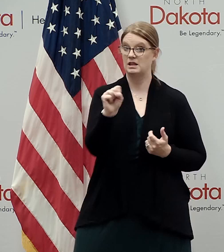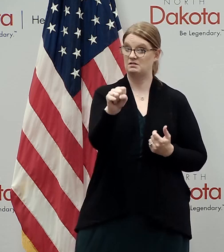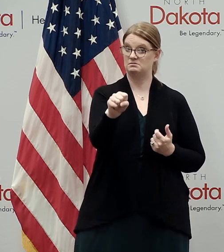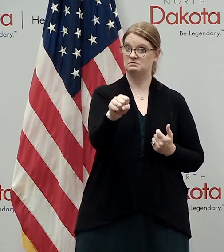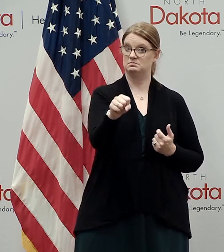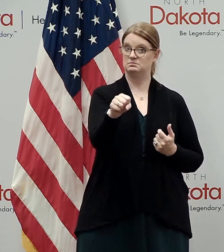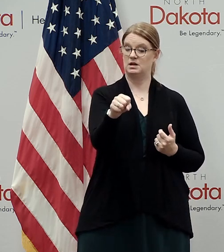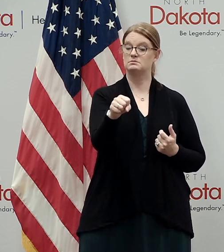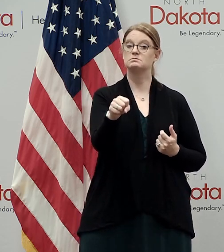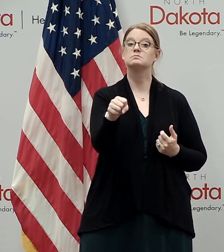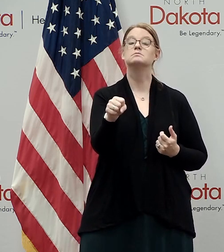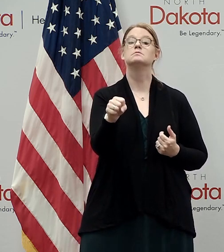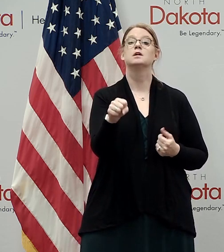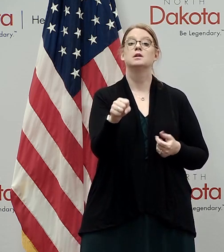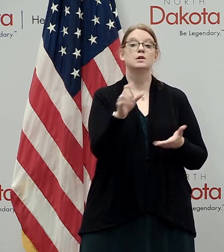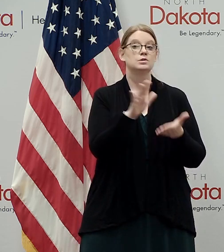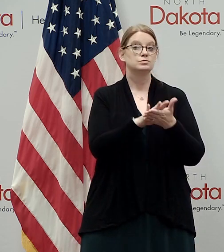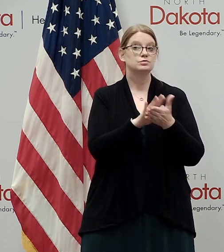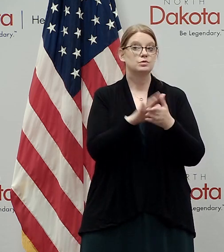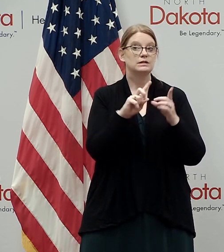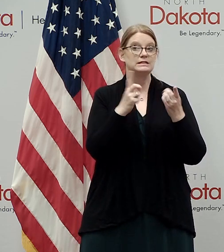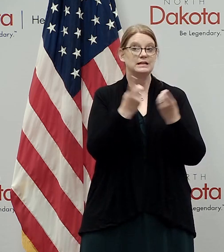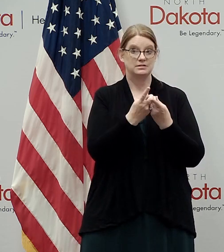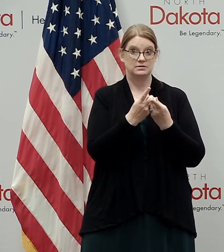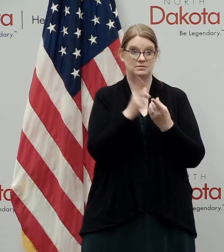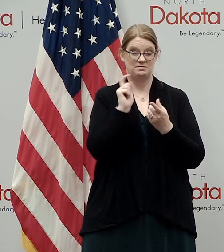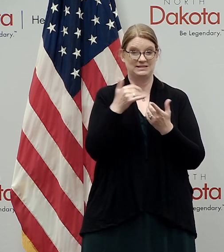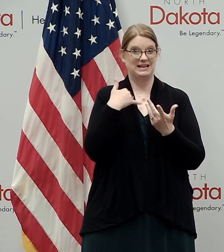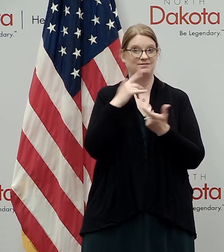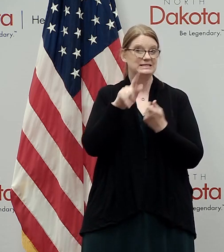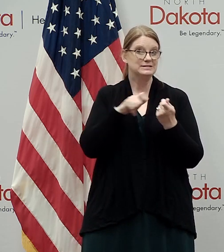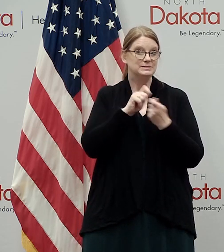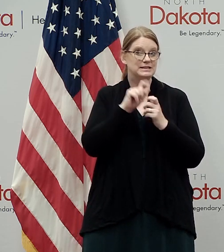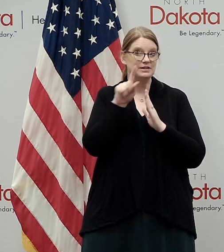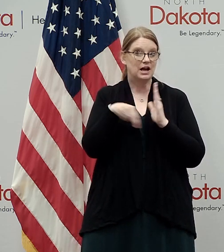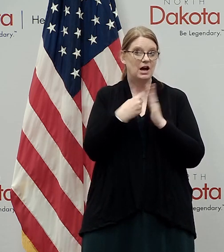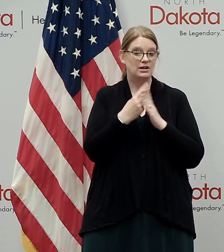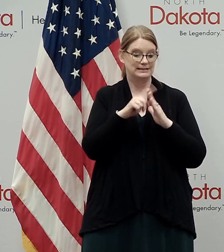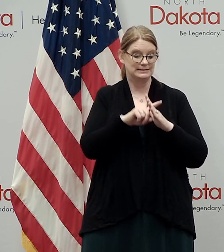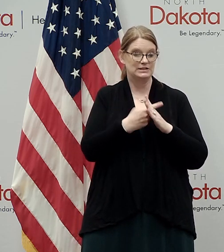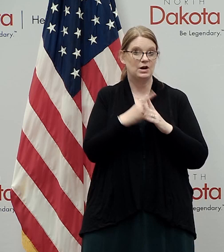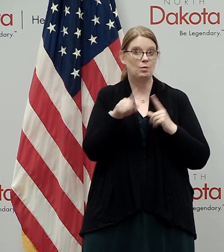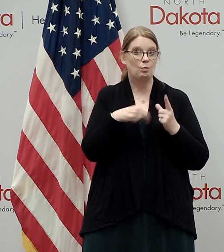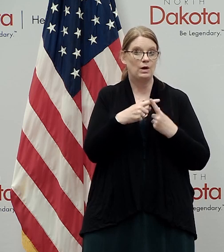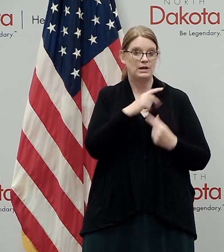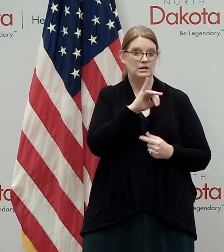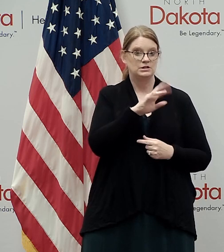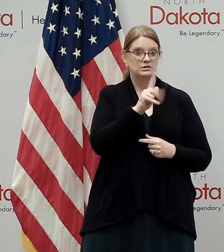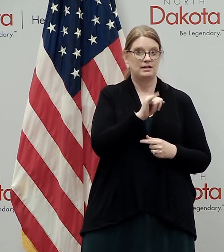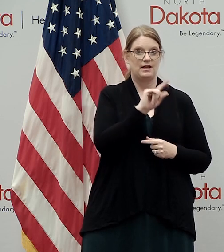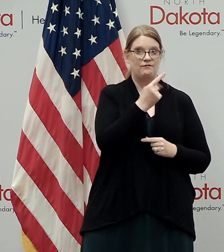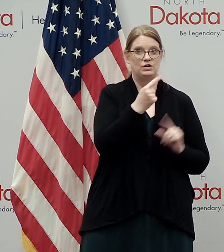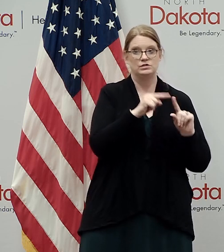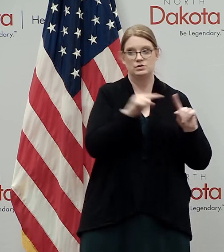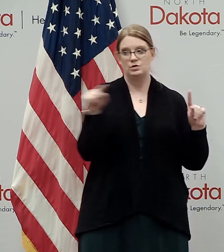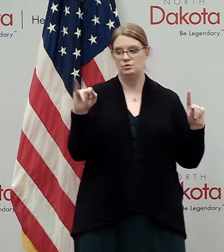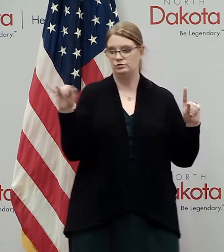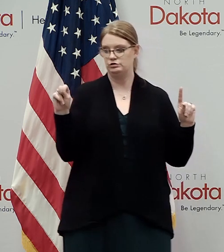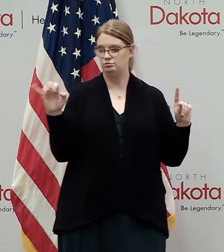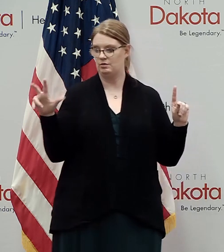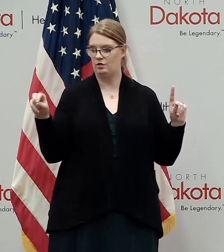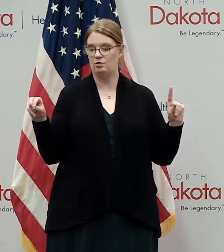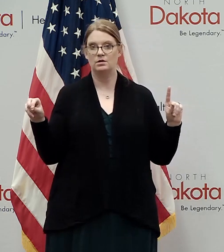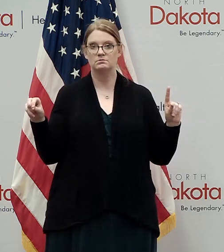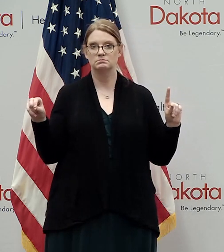yes. School districts must put in a certain amount of hours beginning July 1st through June 30th. Our school